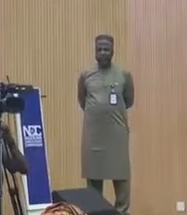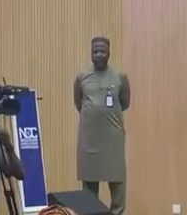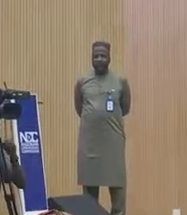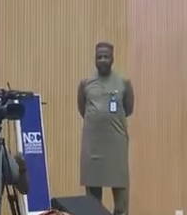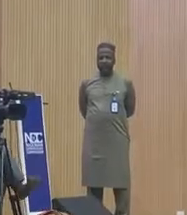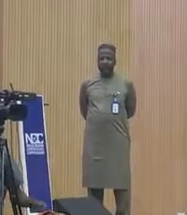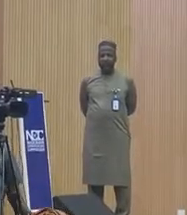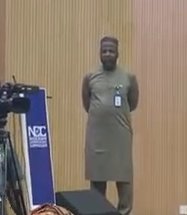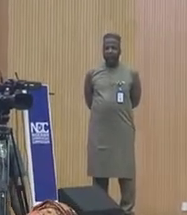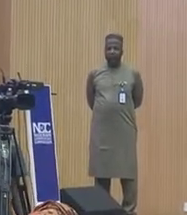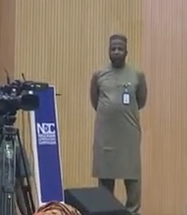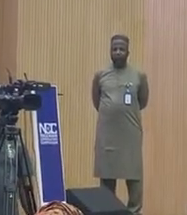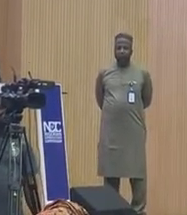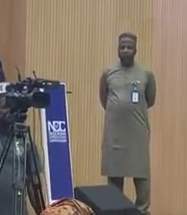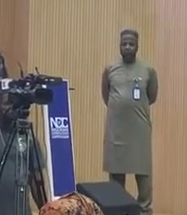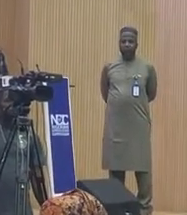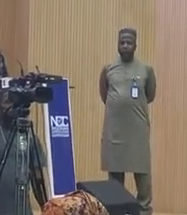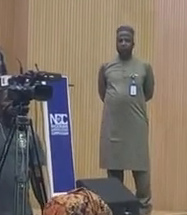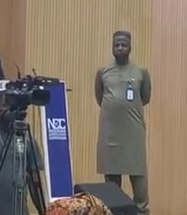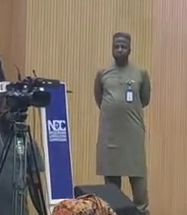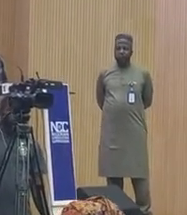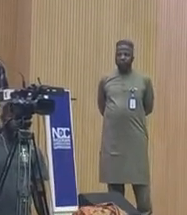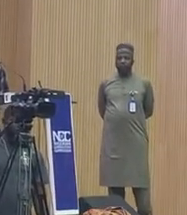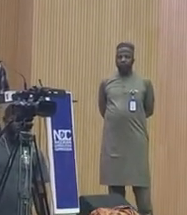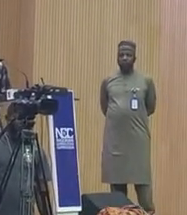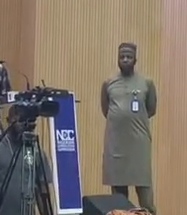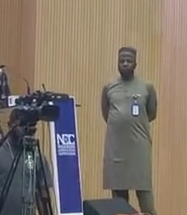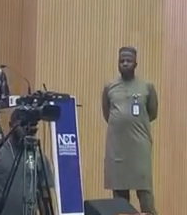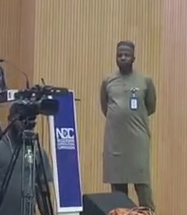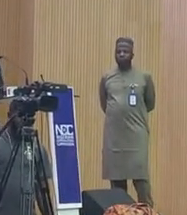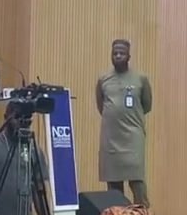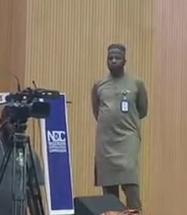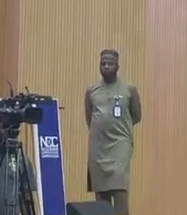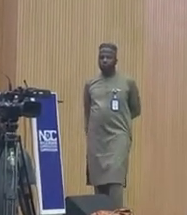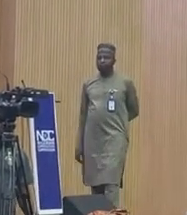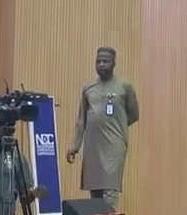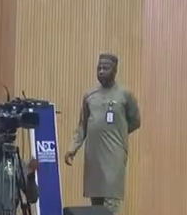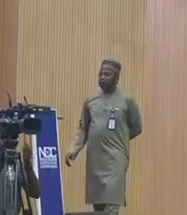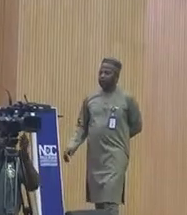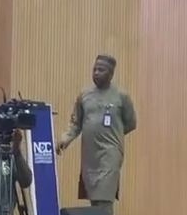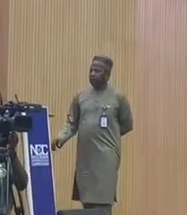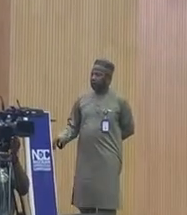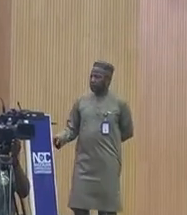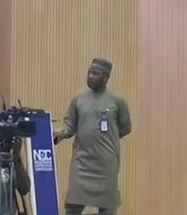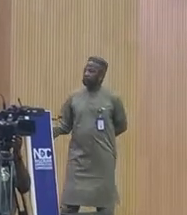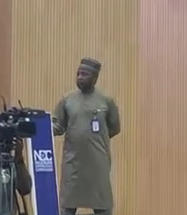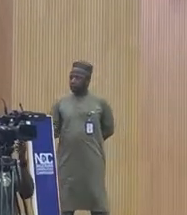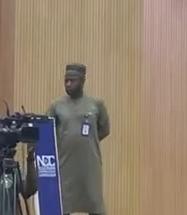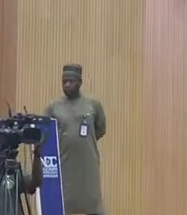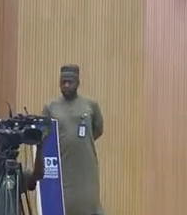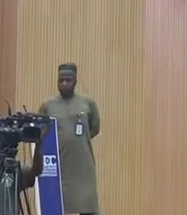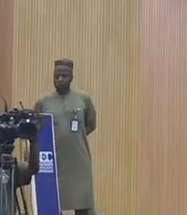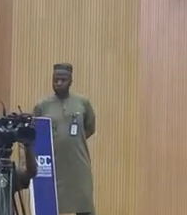listen and watch, what they have to present to us. Thank you so much, sir.